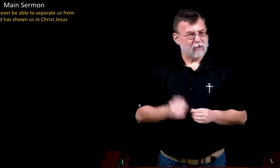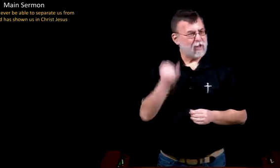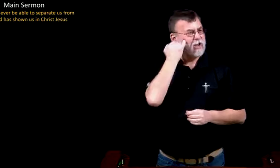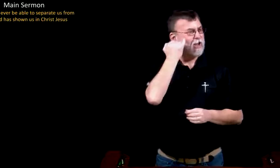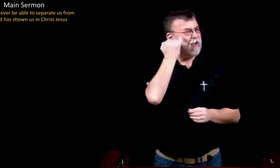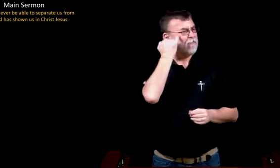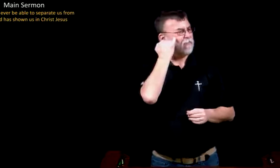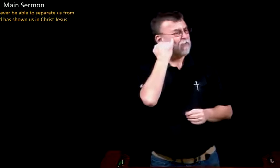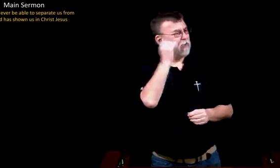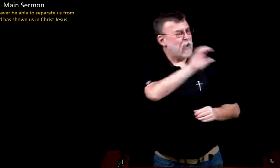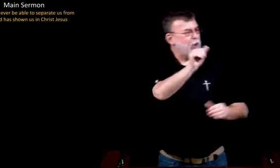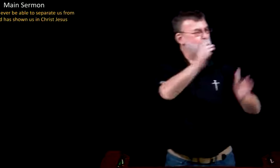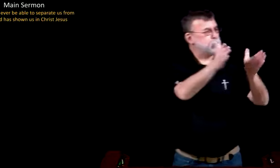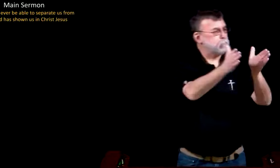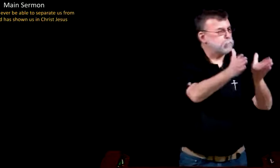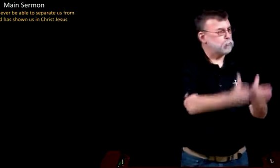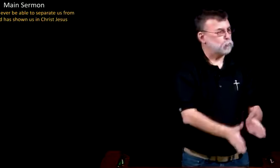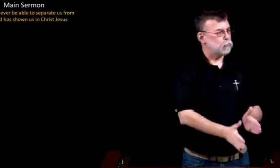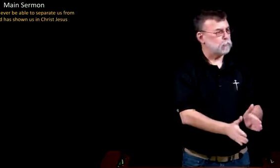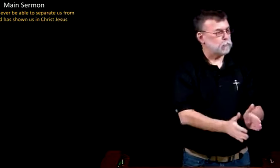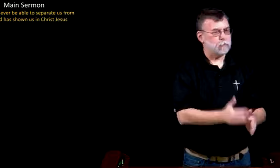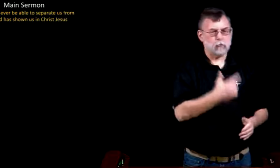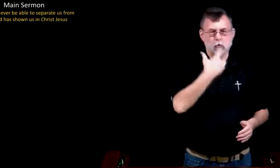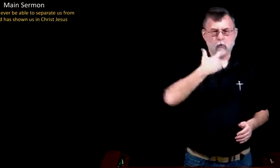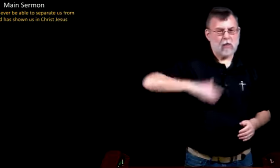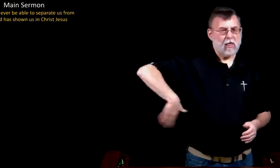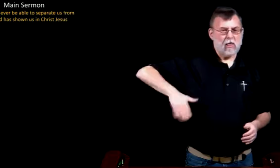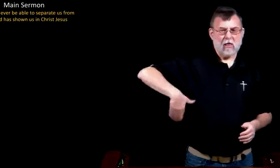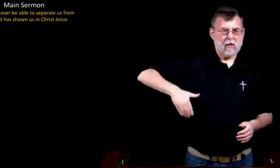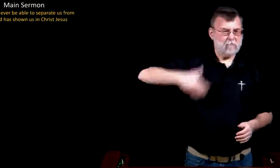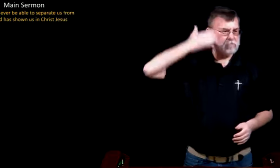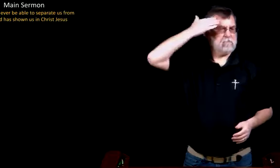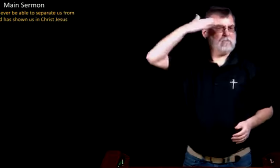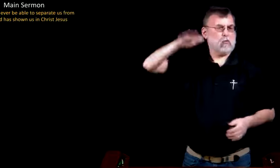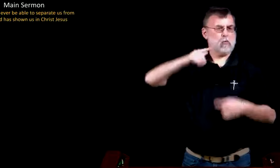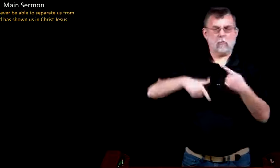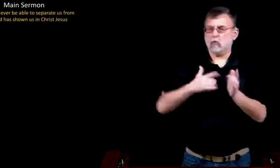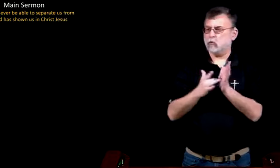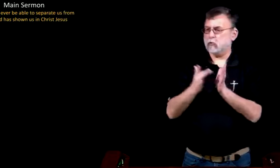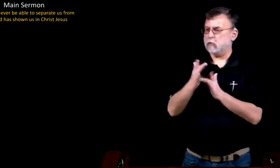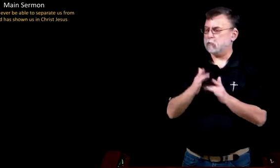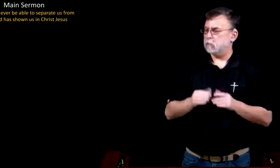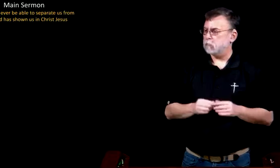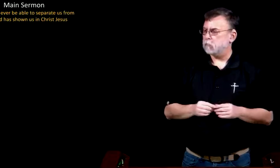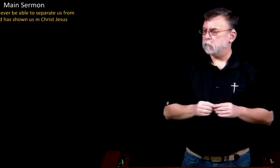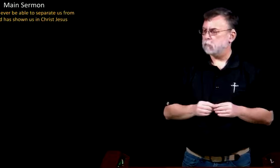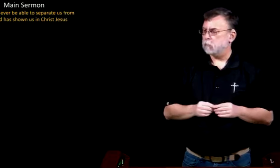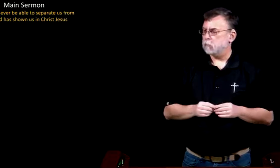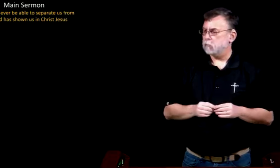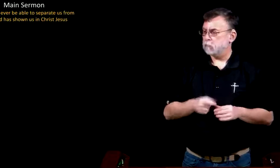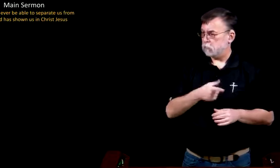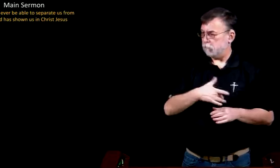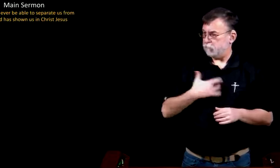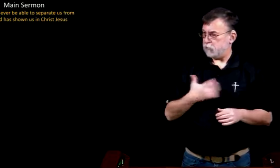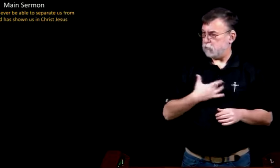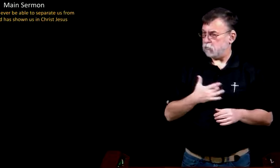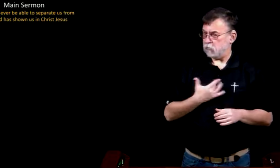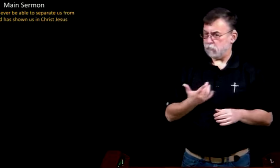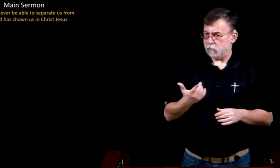between us and God. If another person, maybe who doesn't know Jesus yet,